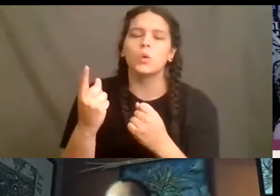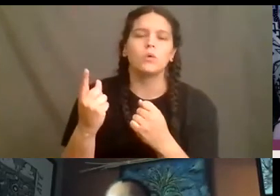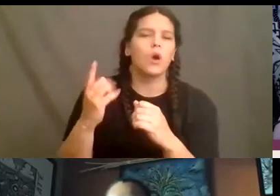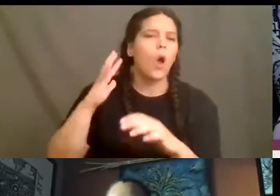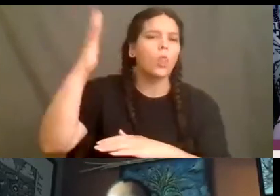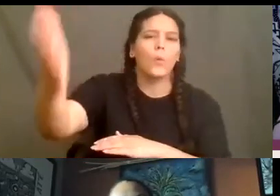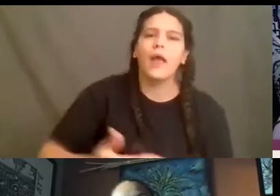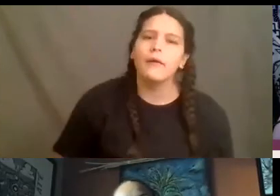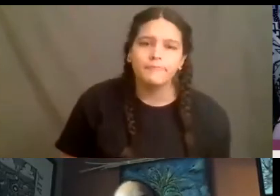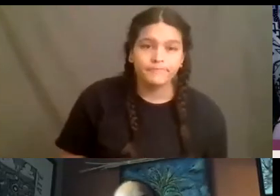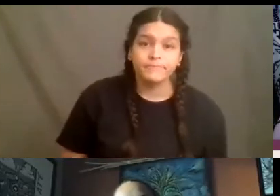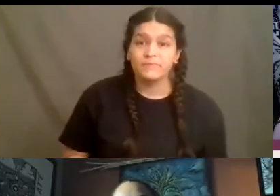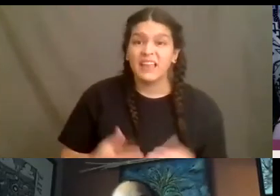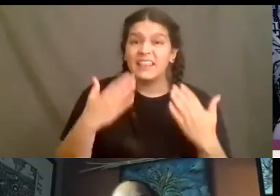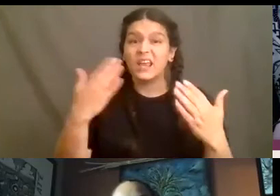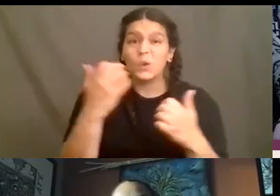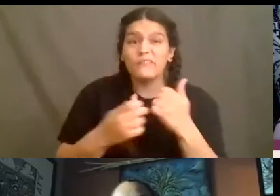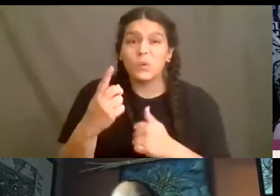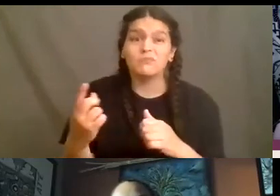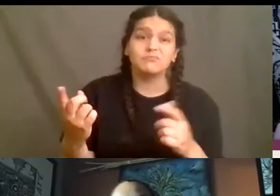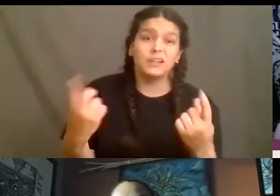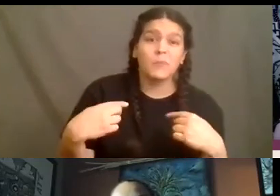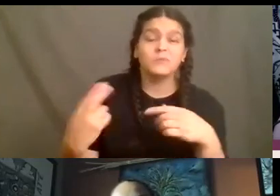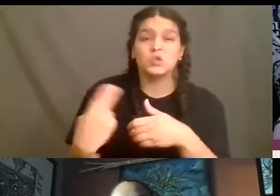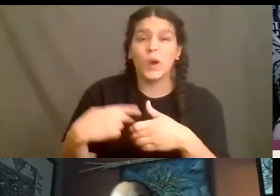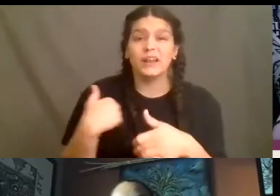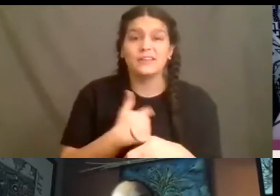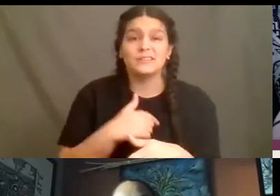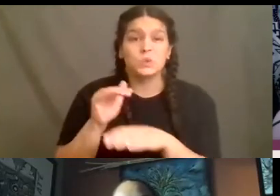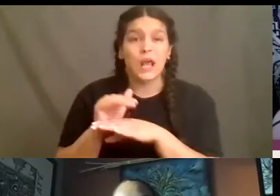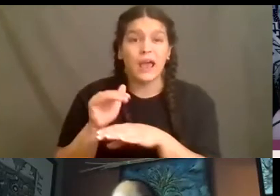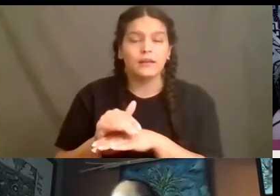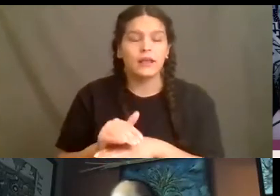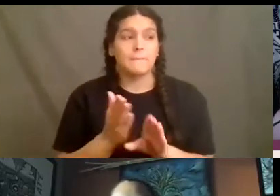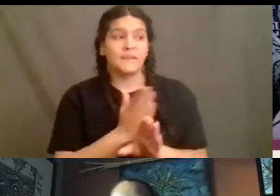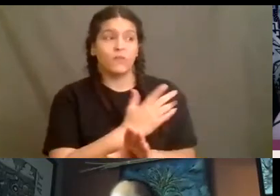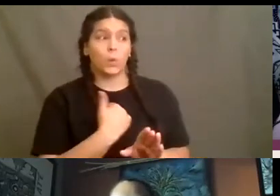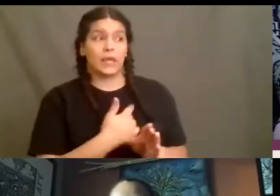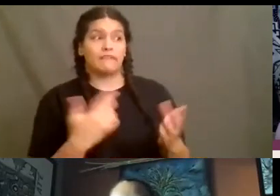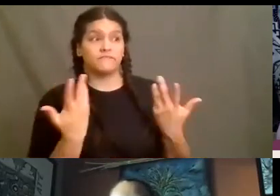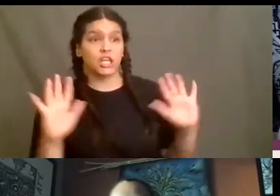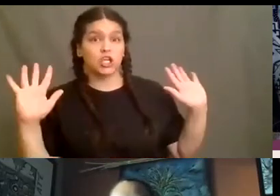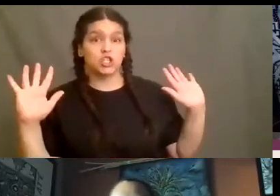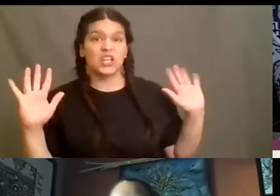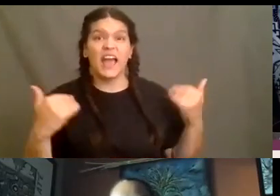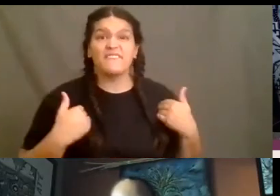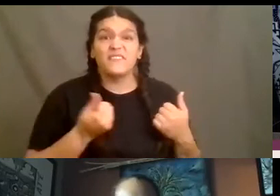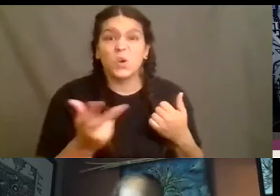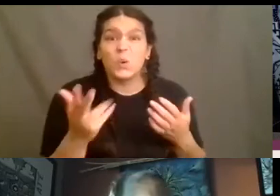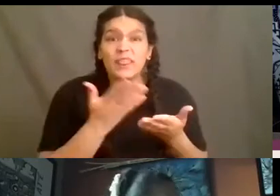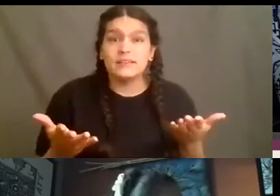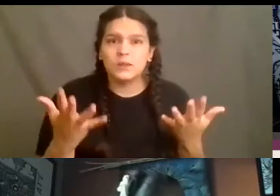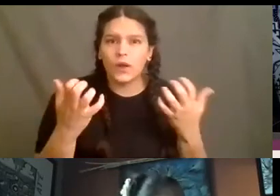you. And thank you, everybody that has joined us tonight. So before we sign off, there's a couple of things.